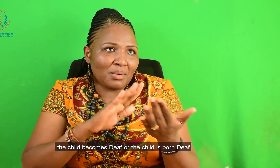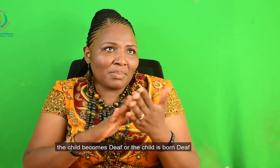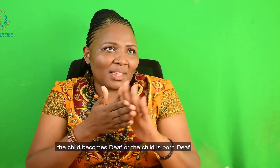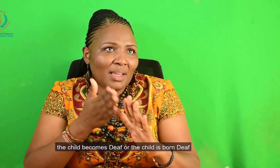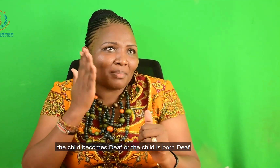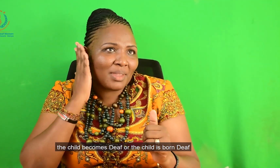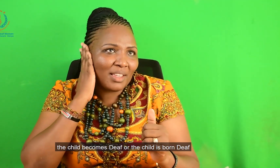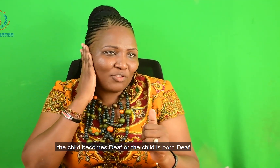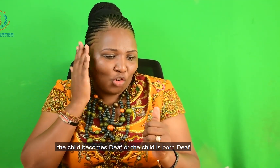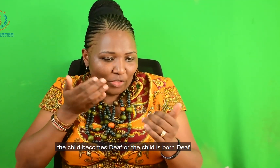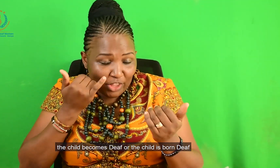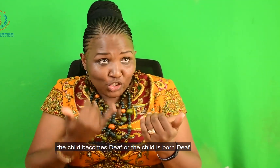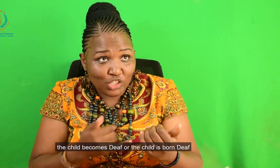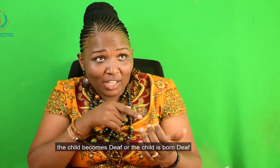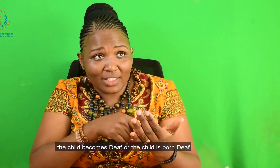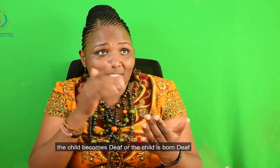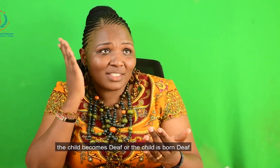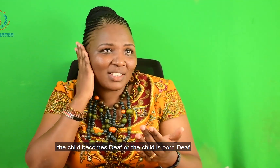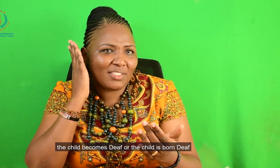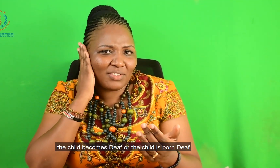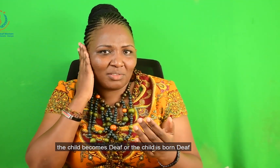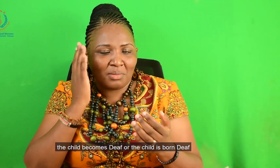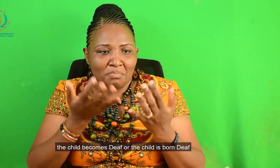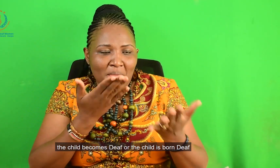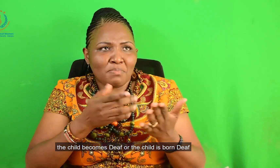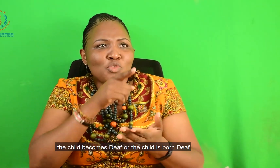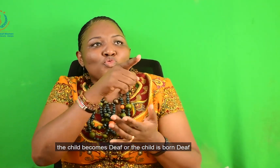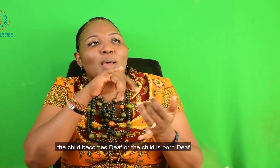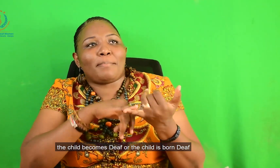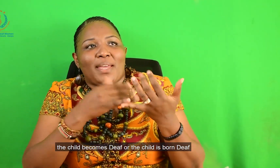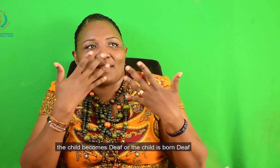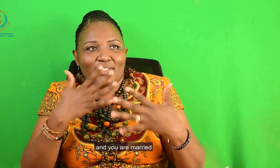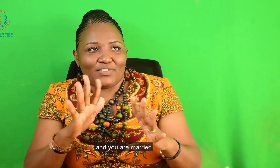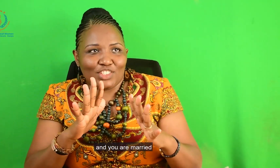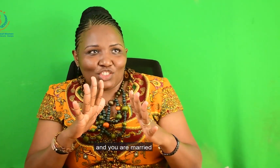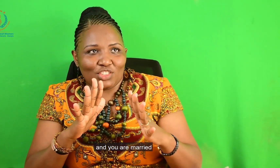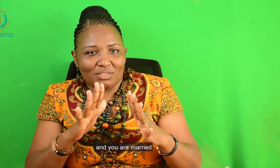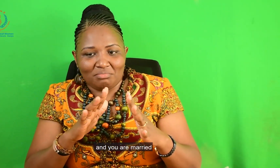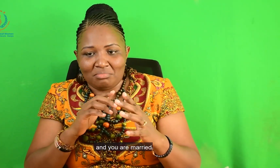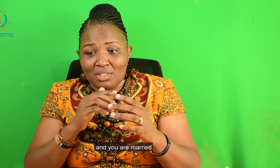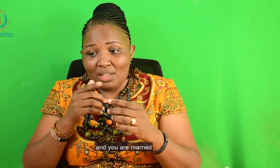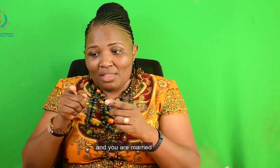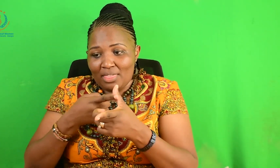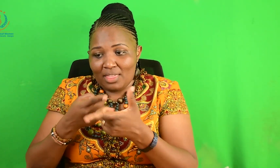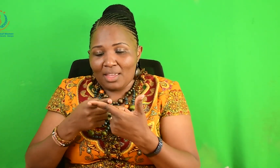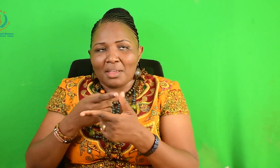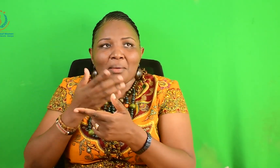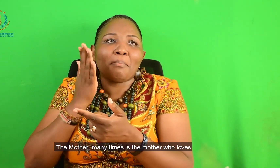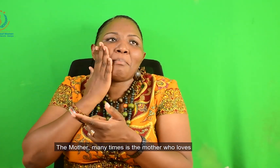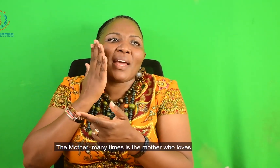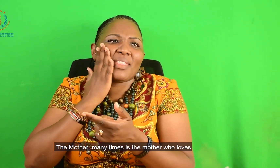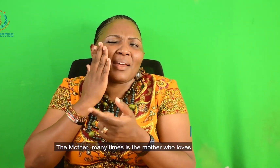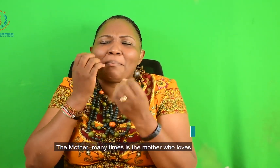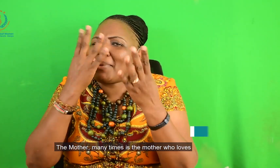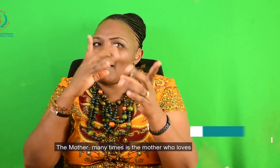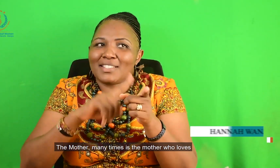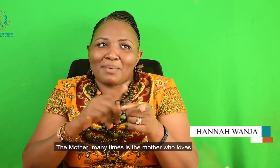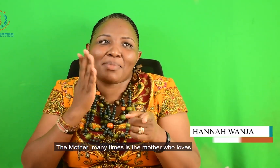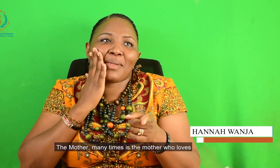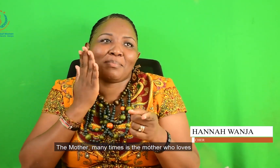child becomes deaf, or you give birth to a deaf child and you're married, the mother many times